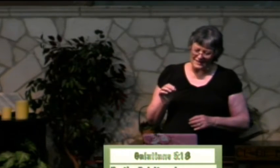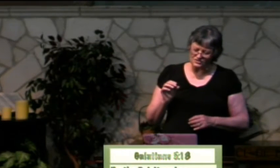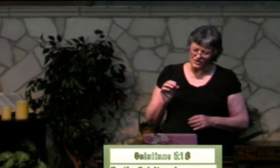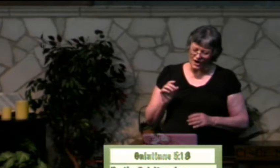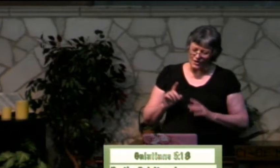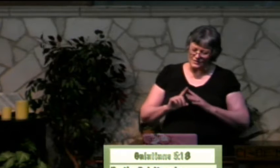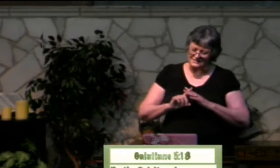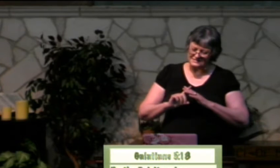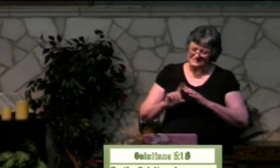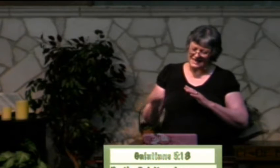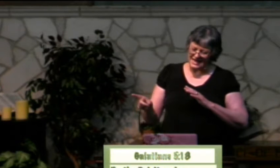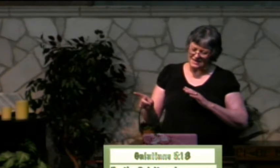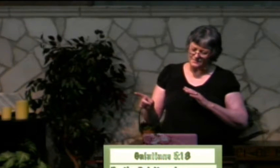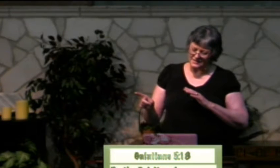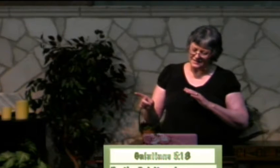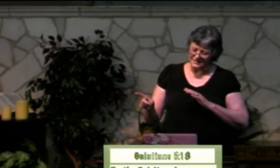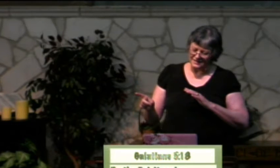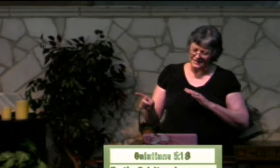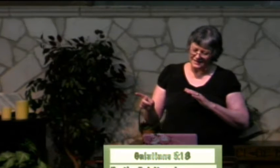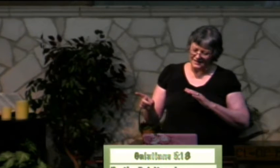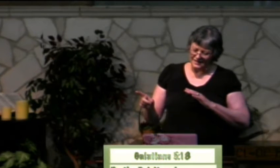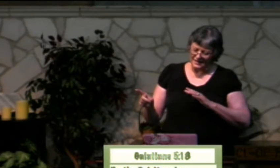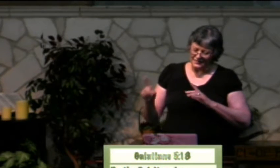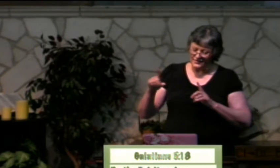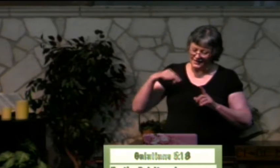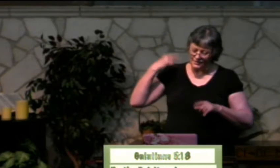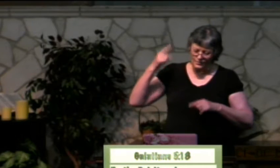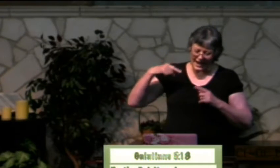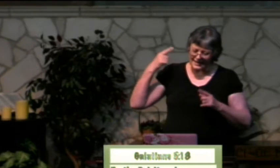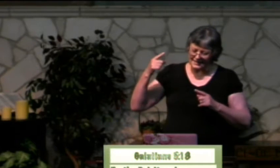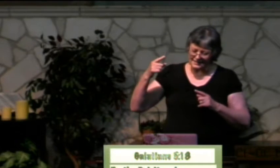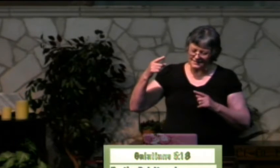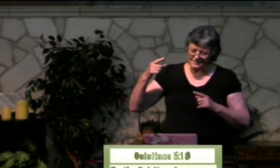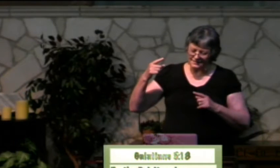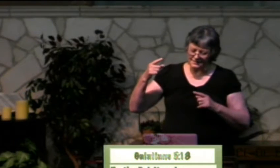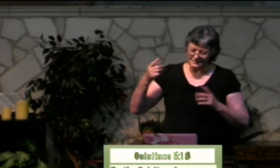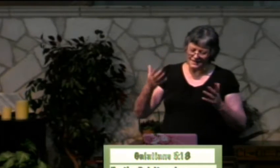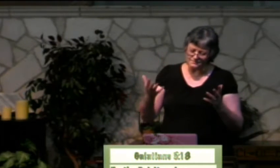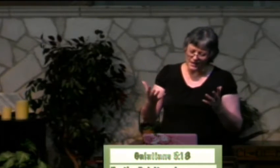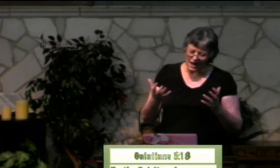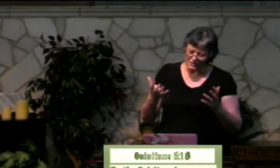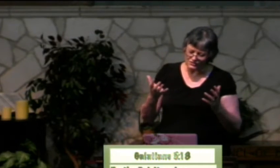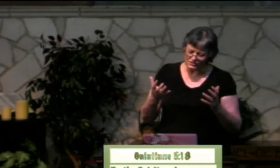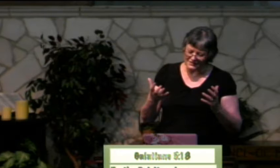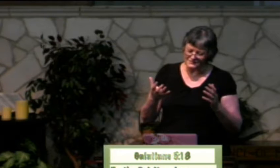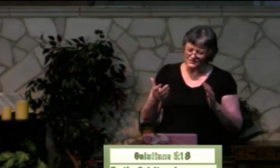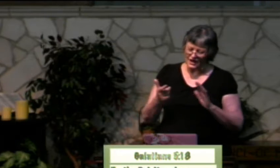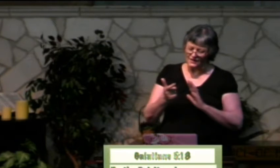So escape the erratic compulsions of